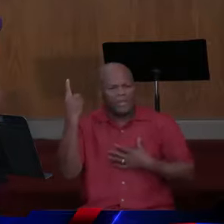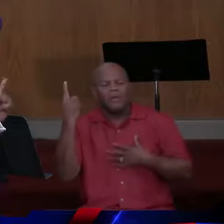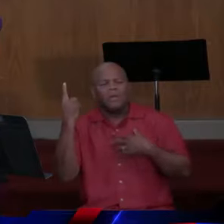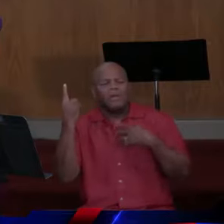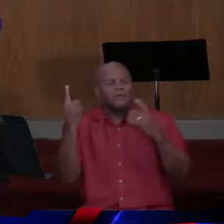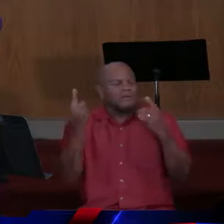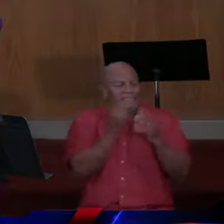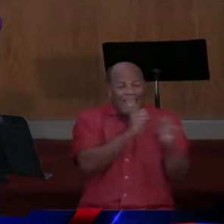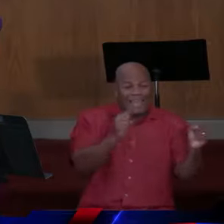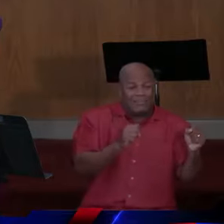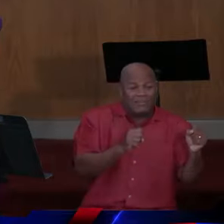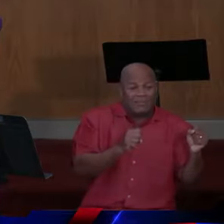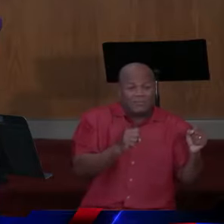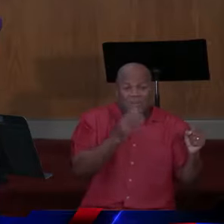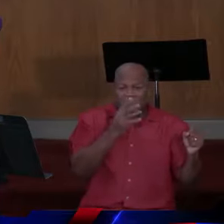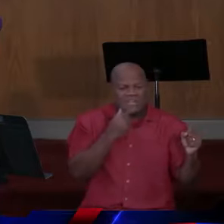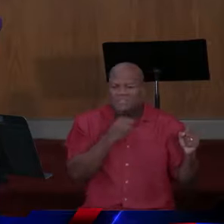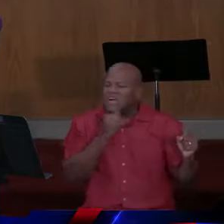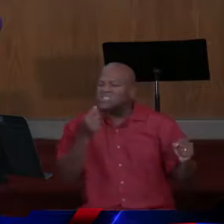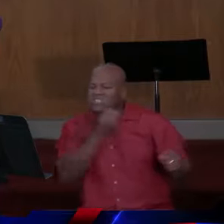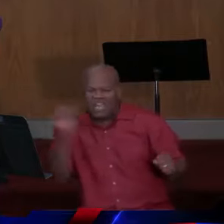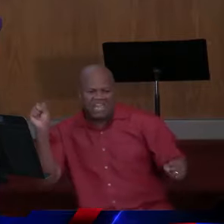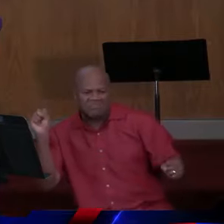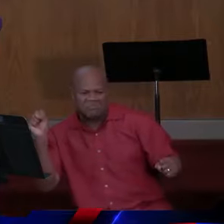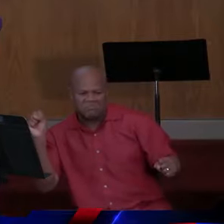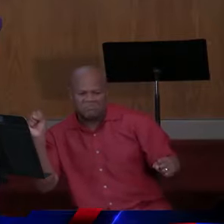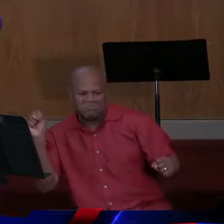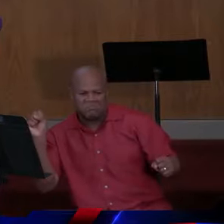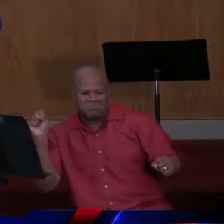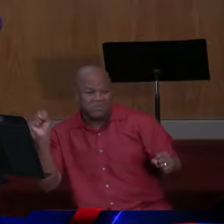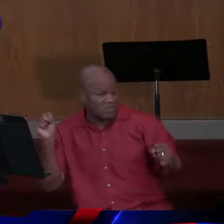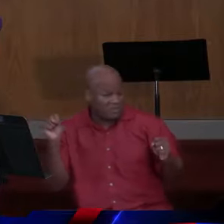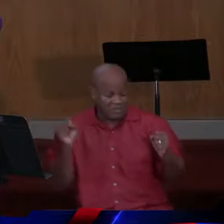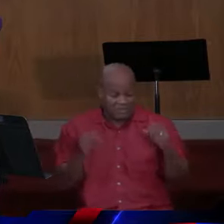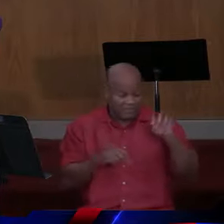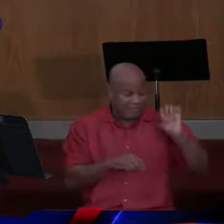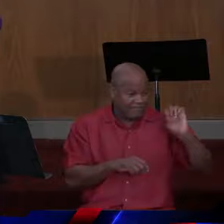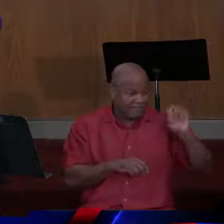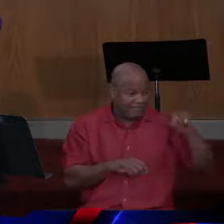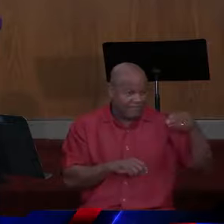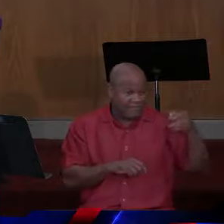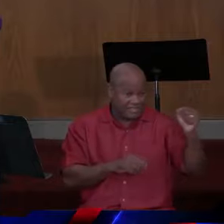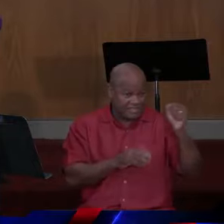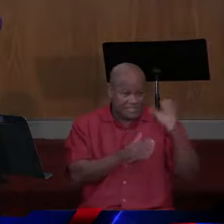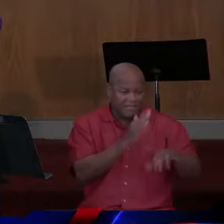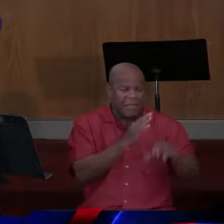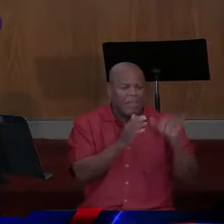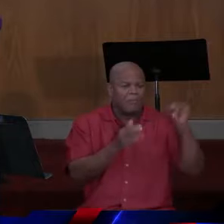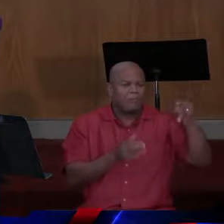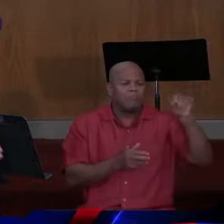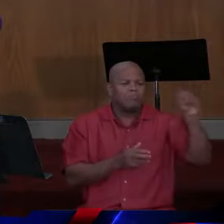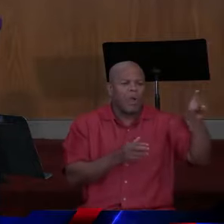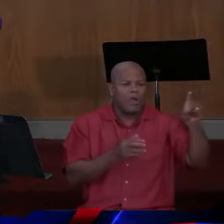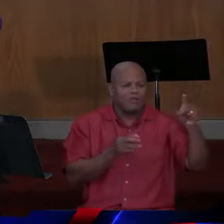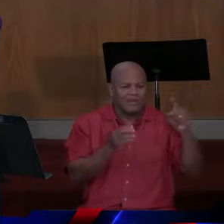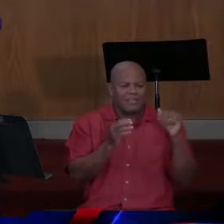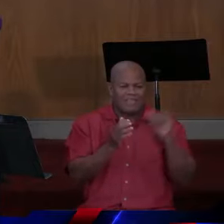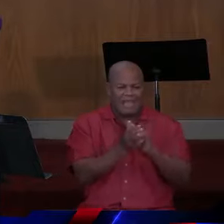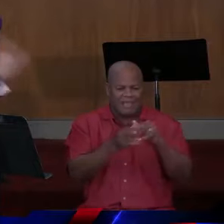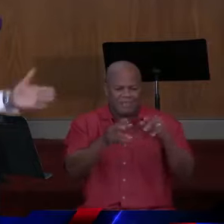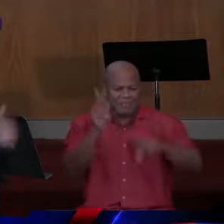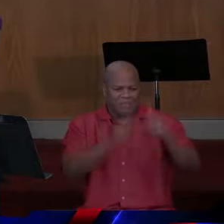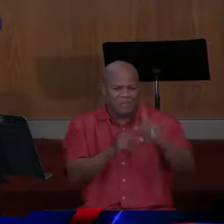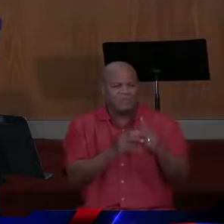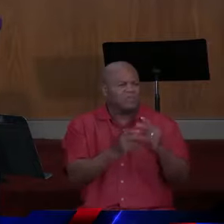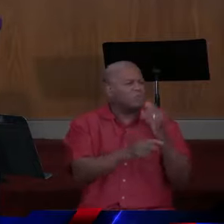they're saved and unsaved. Here in Ephesians, Paul deals with that dividing partition of people,